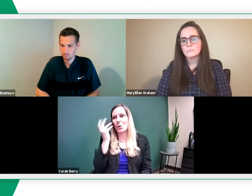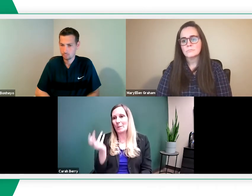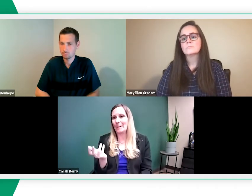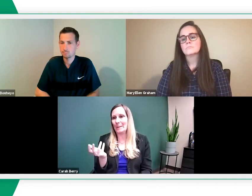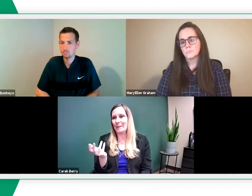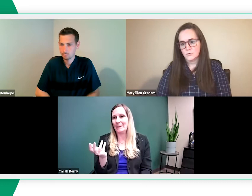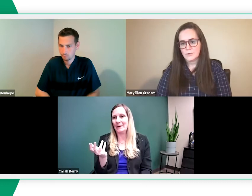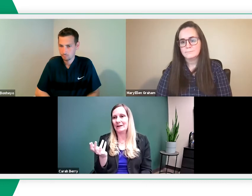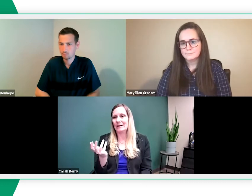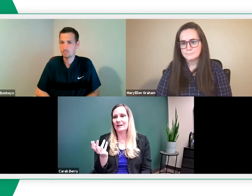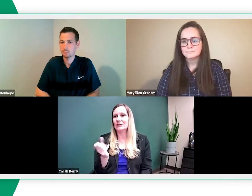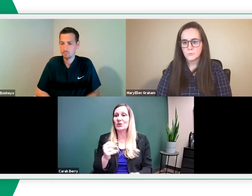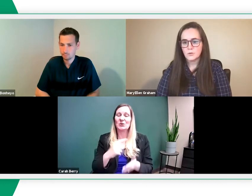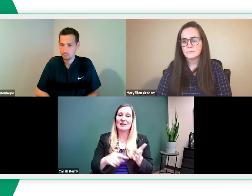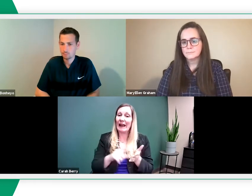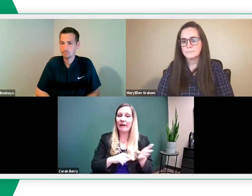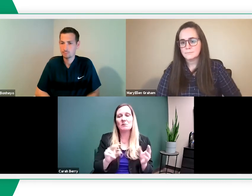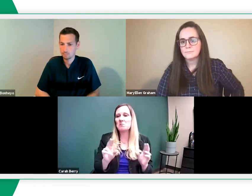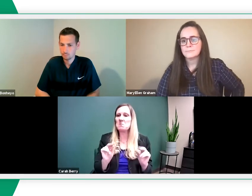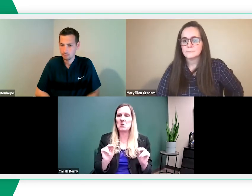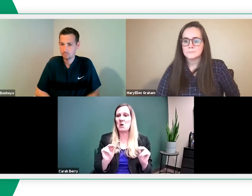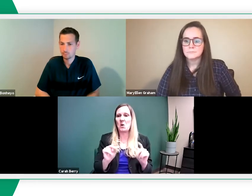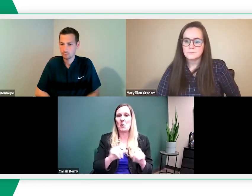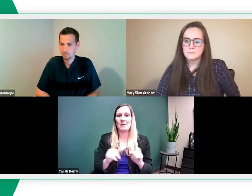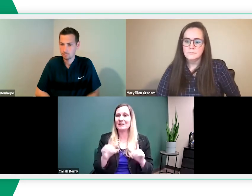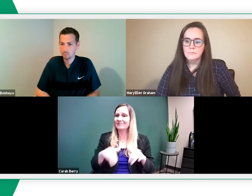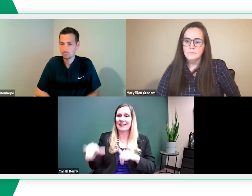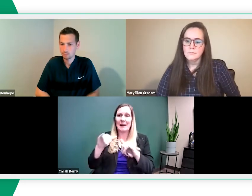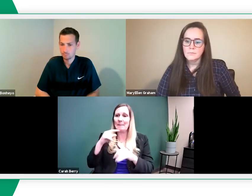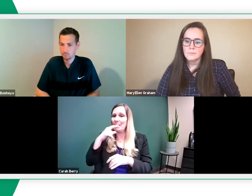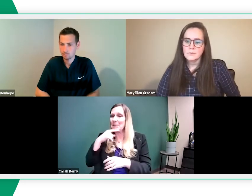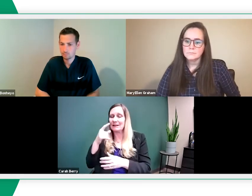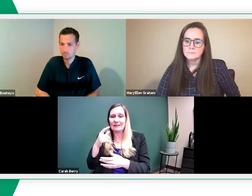Many of our students aren't learning that from home.